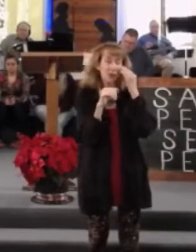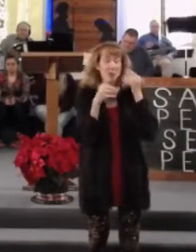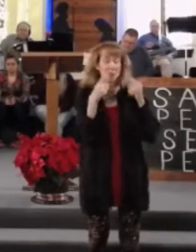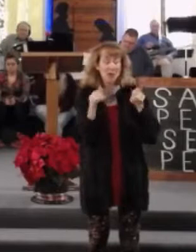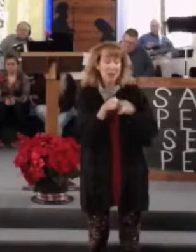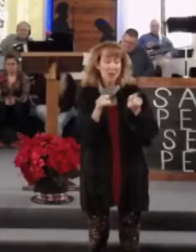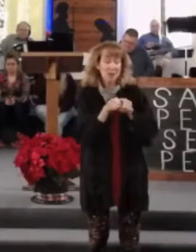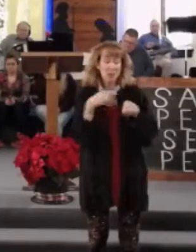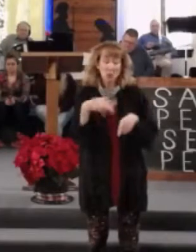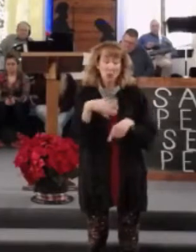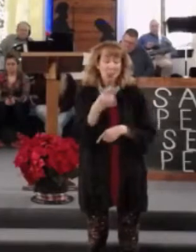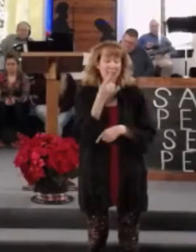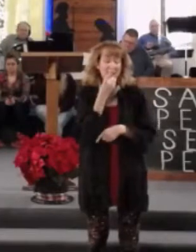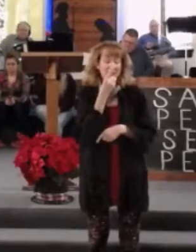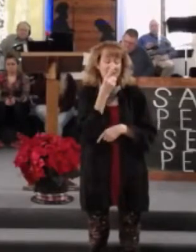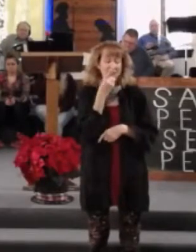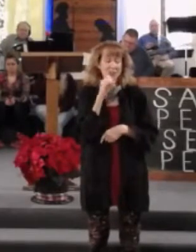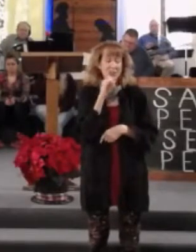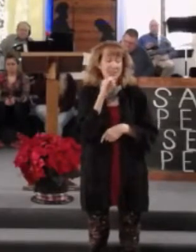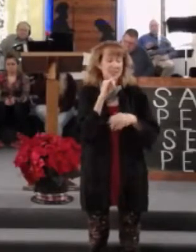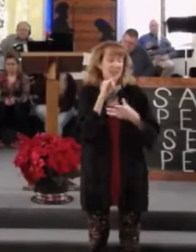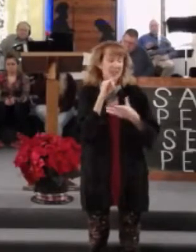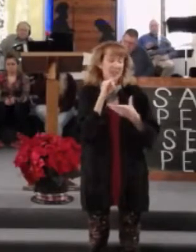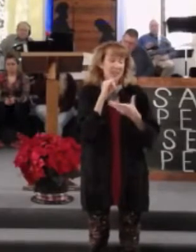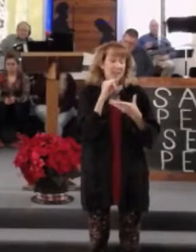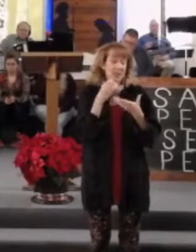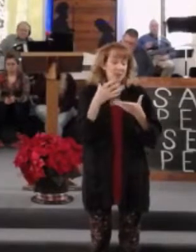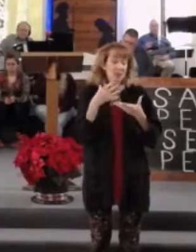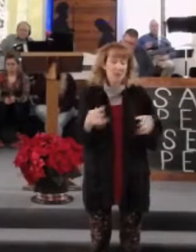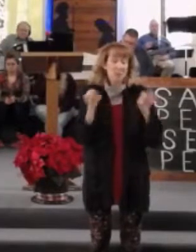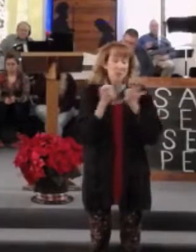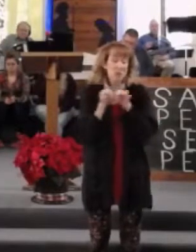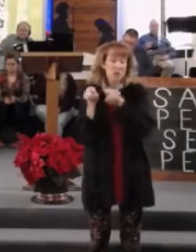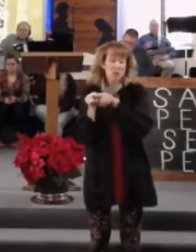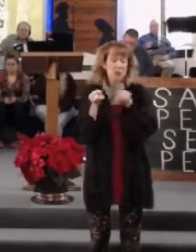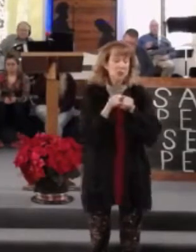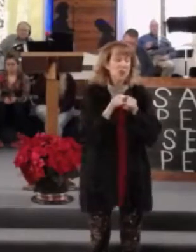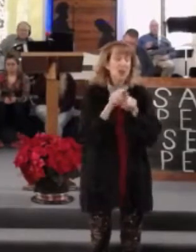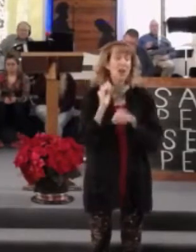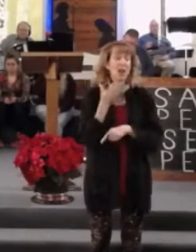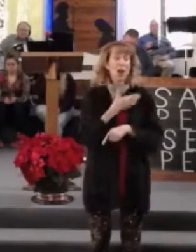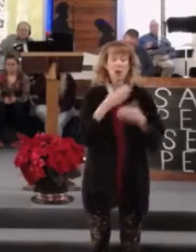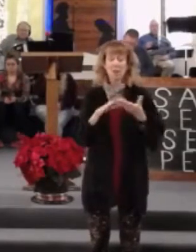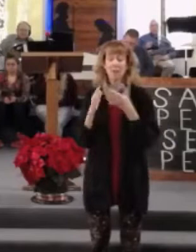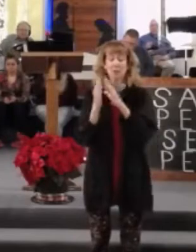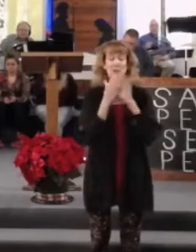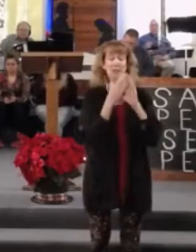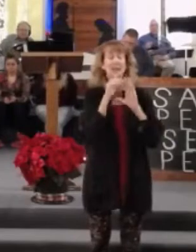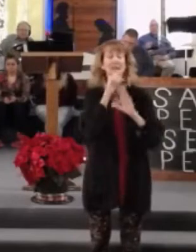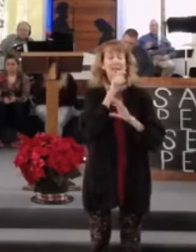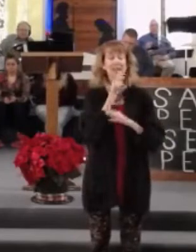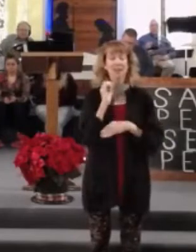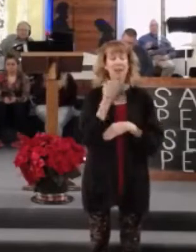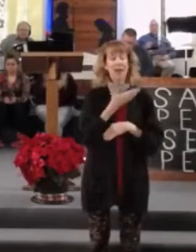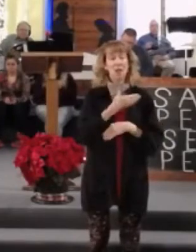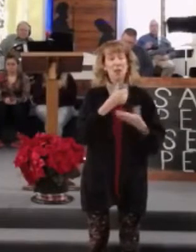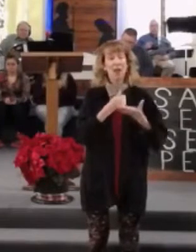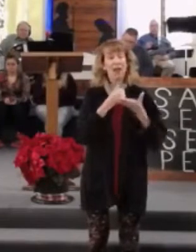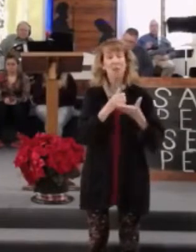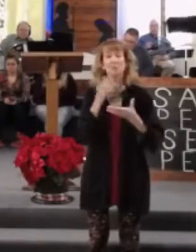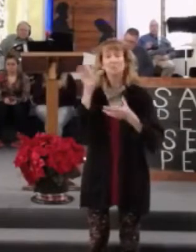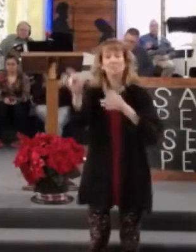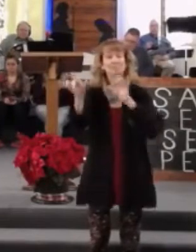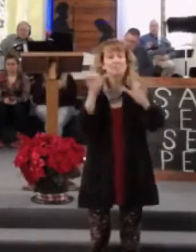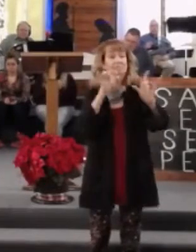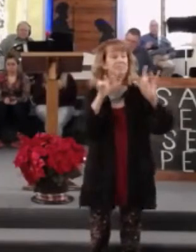too. We need to be able to continue reaching the community, and this is one of our ways of doing it. So see me